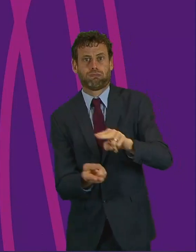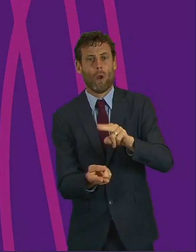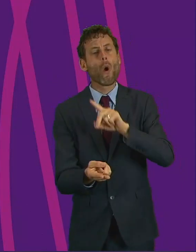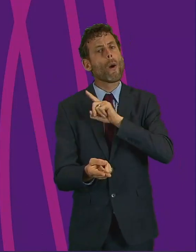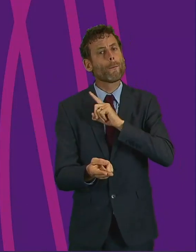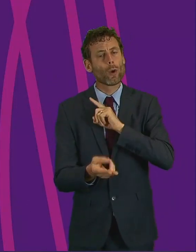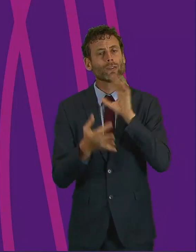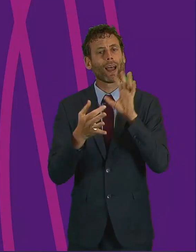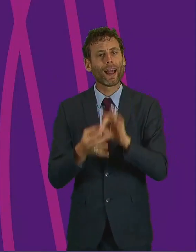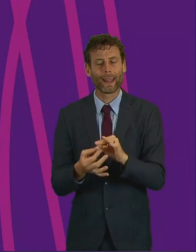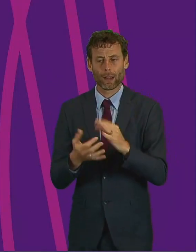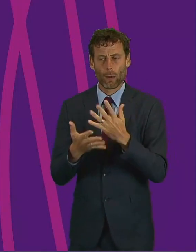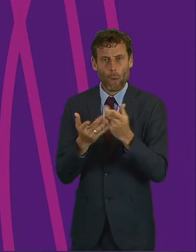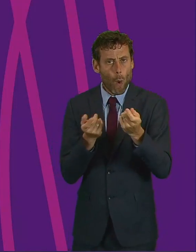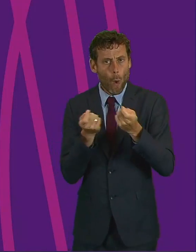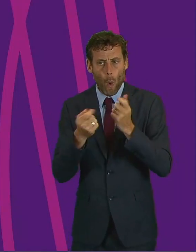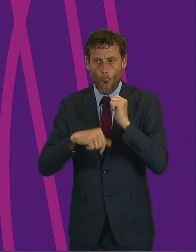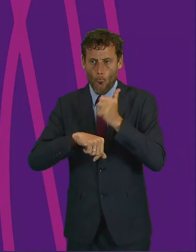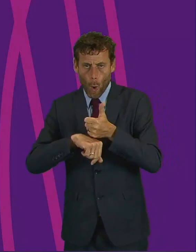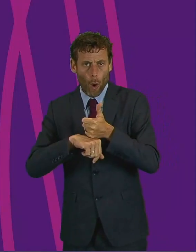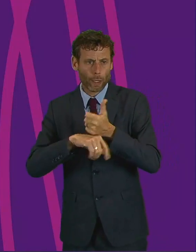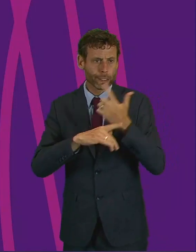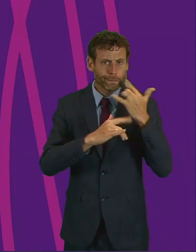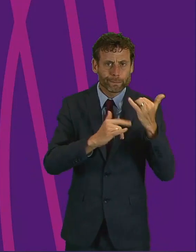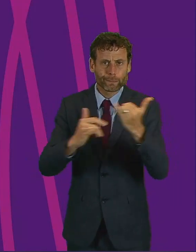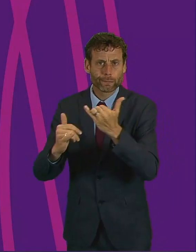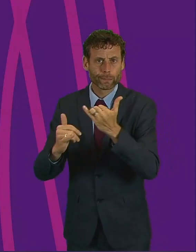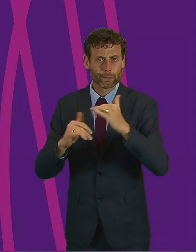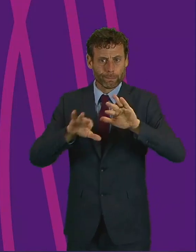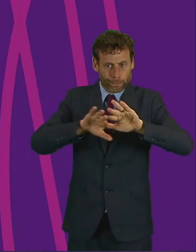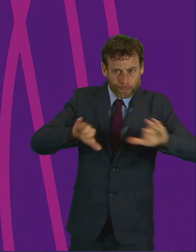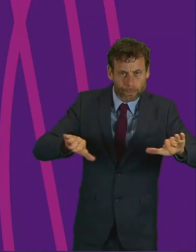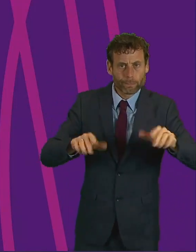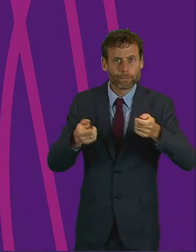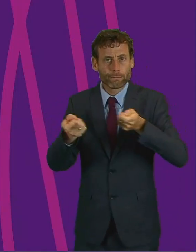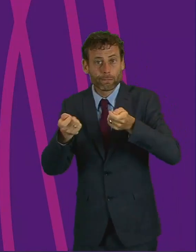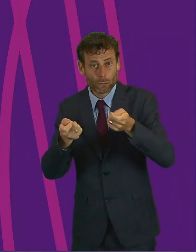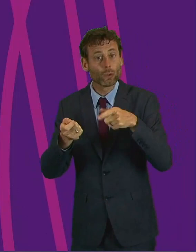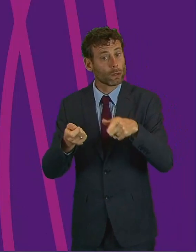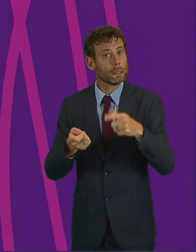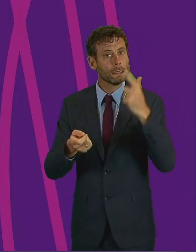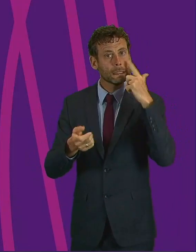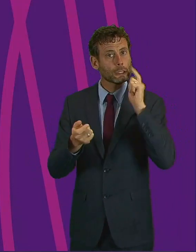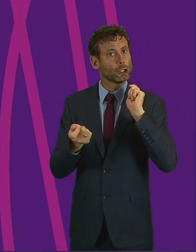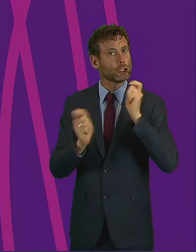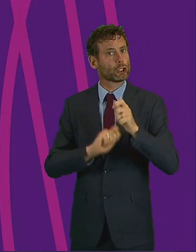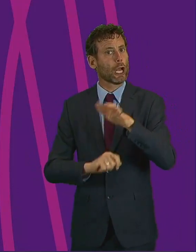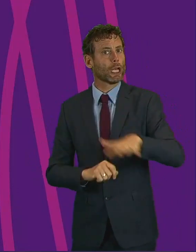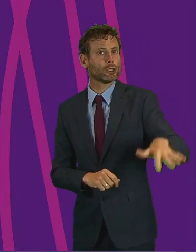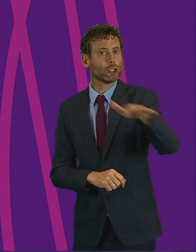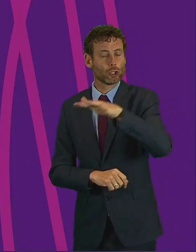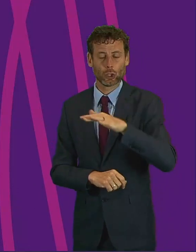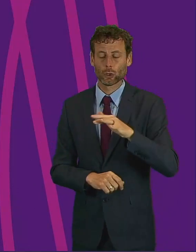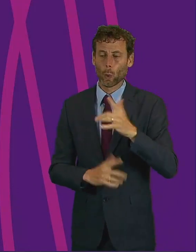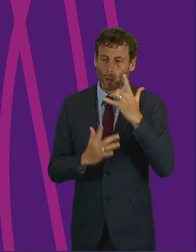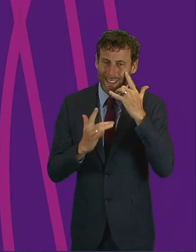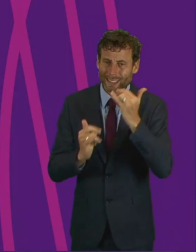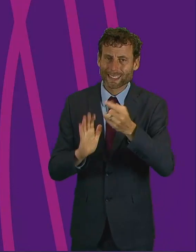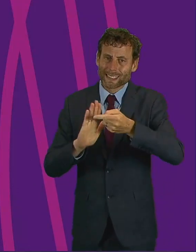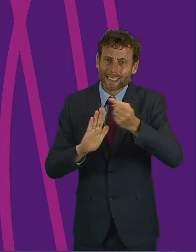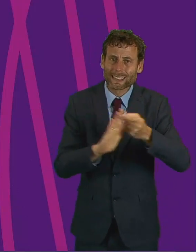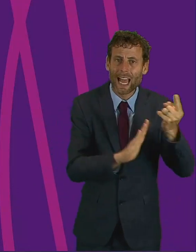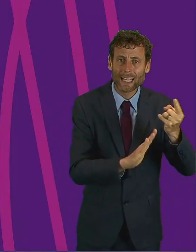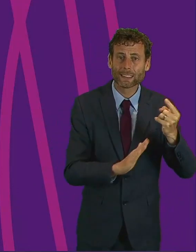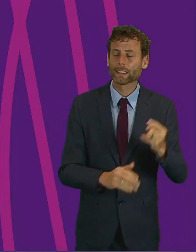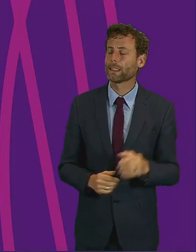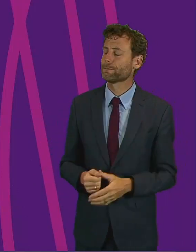home residents is having an effect. Now, on testing is important. That is why we have extended the numbers and the